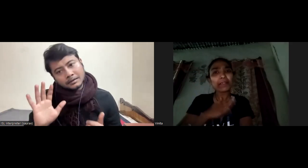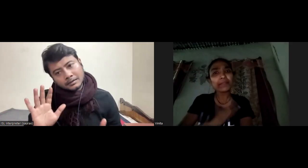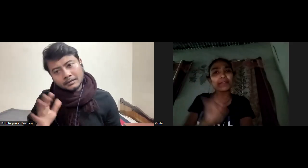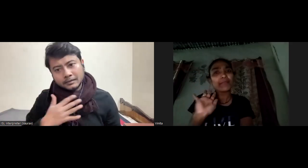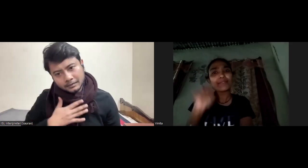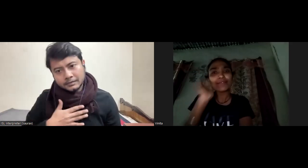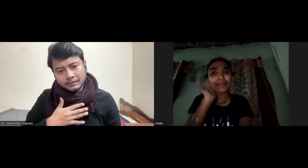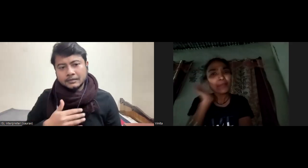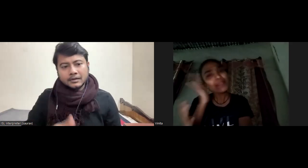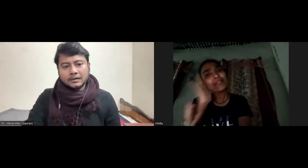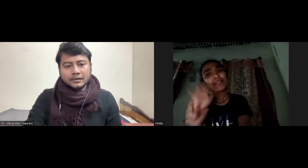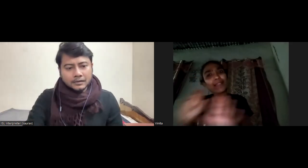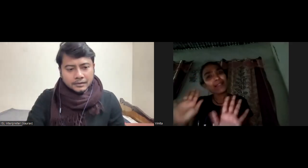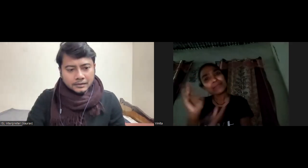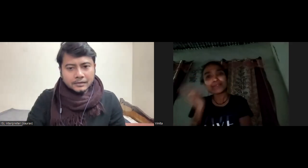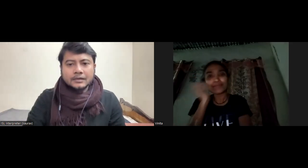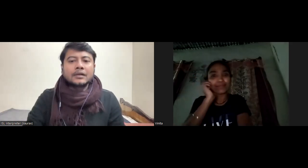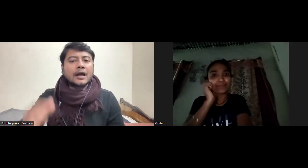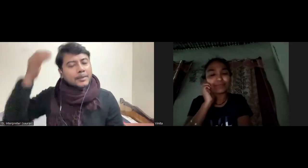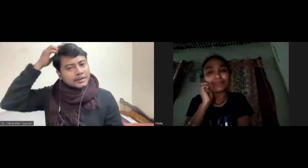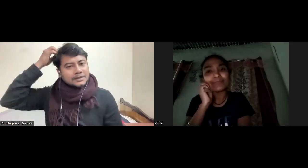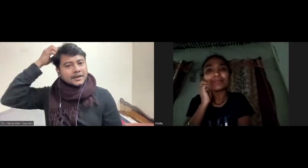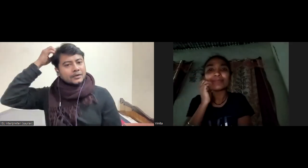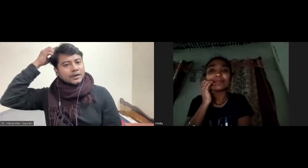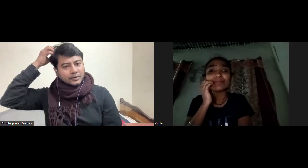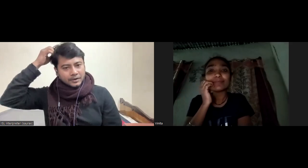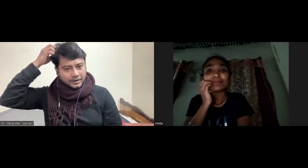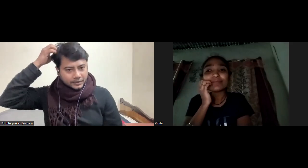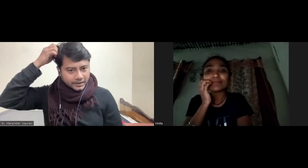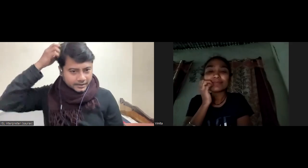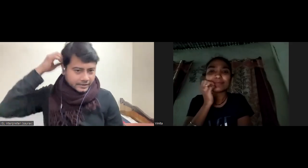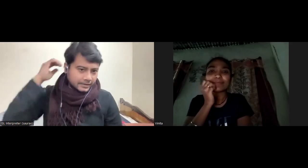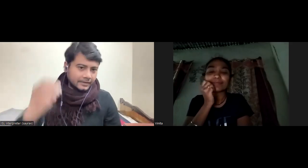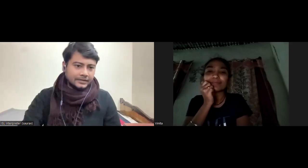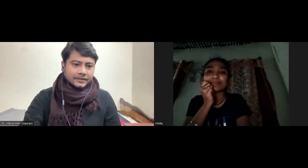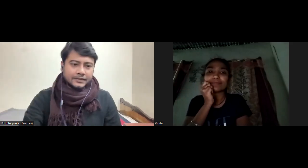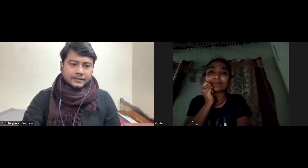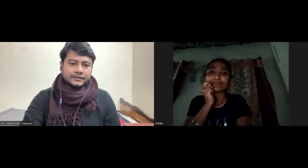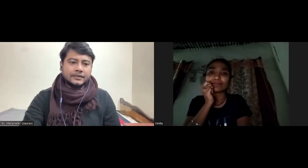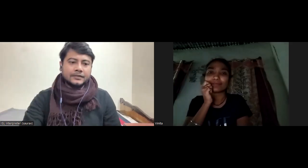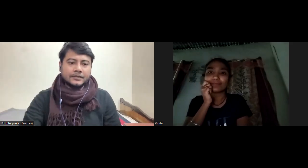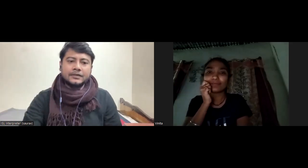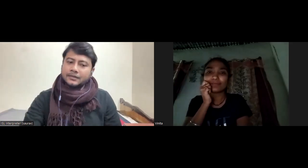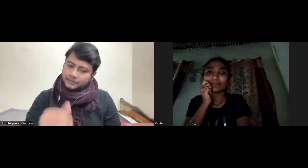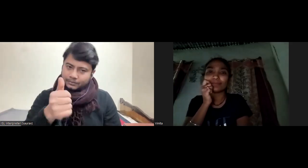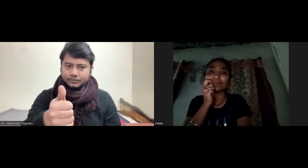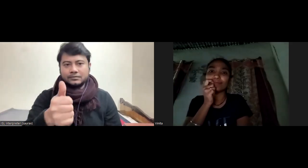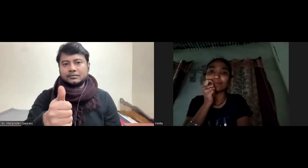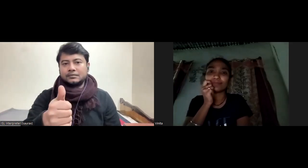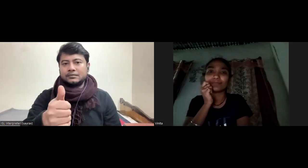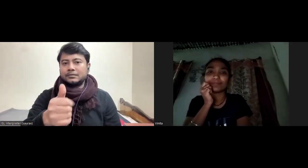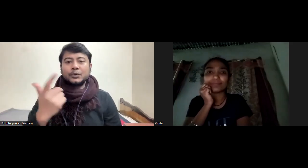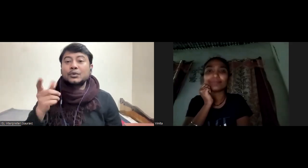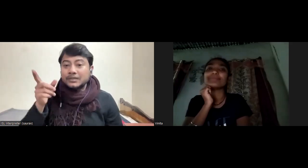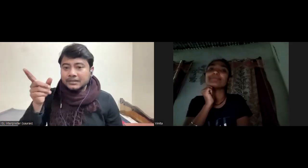because they do not know what you're doing. Only you understand. Mataji, I don't get irritated and stuff. Yes, that's good. That's very good,